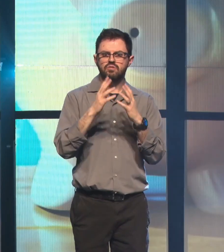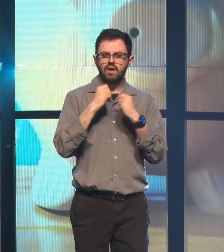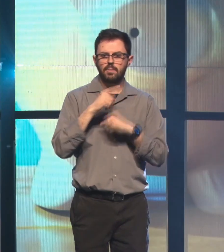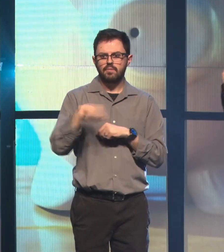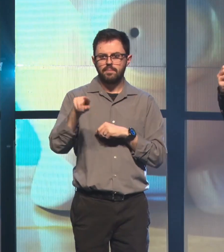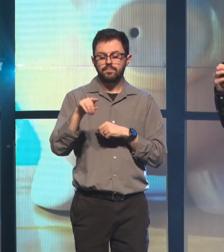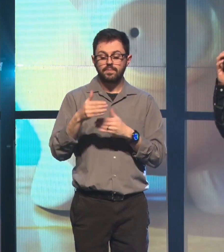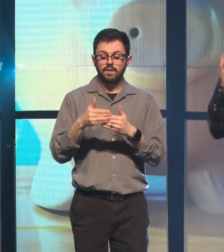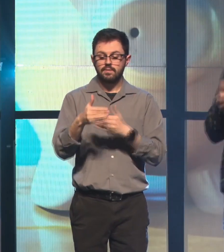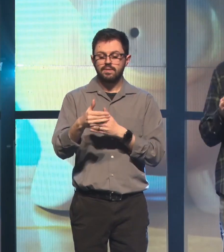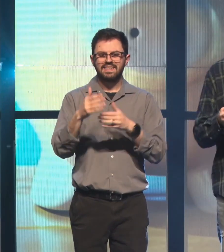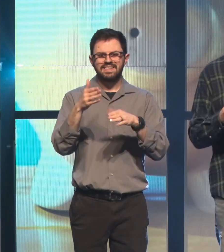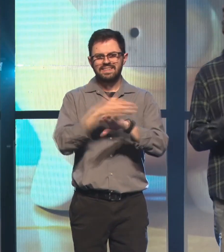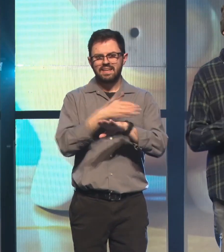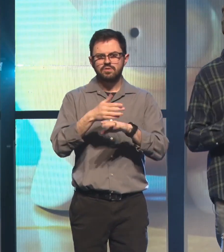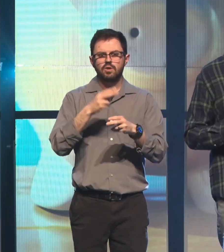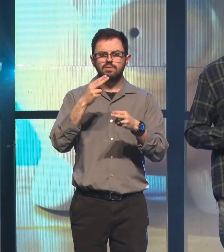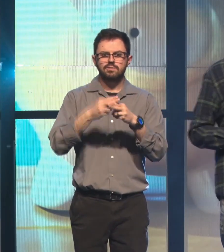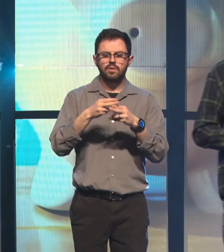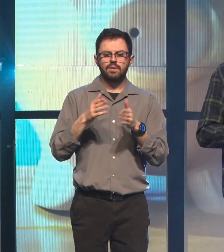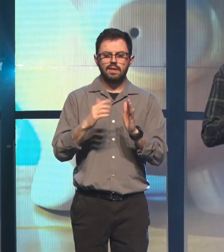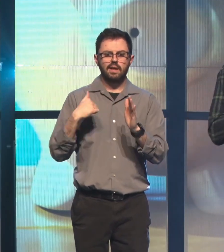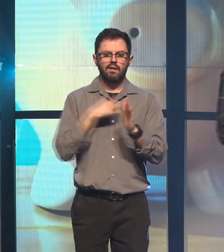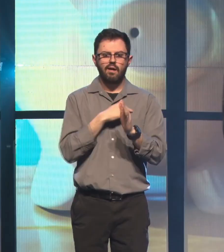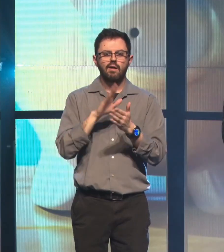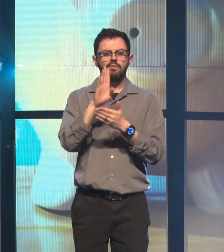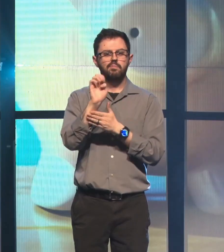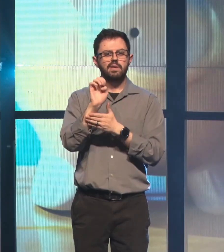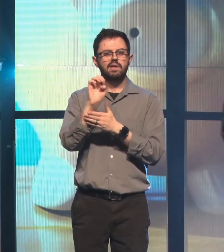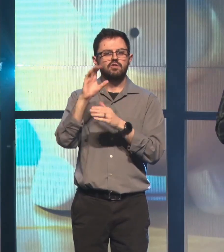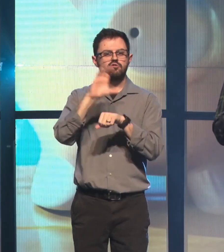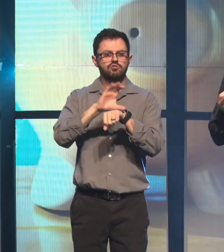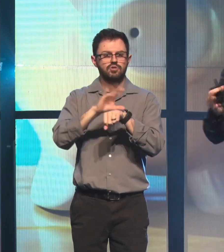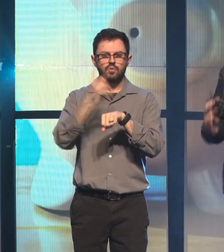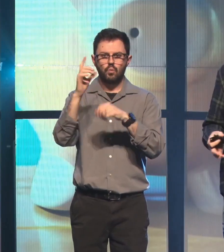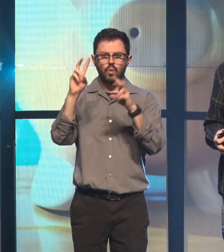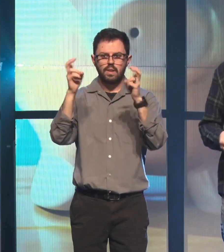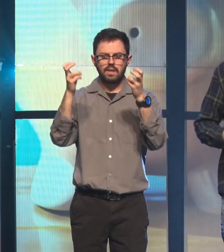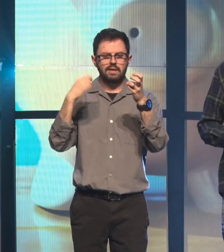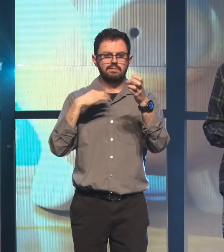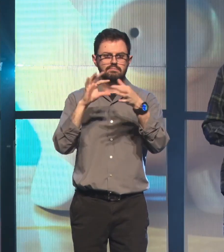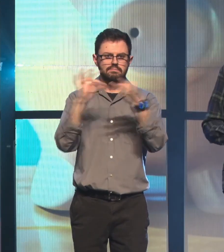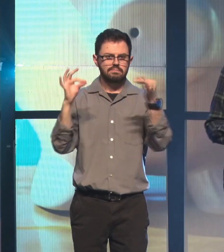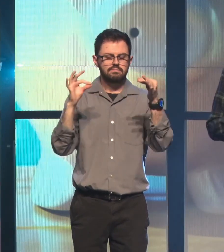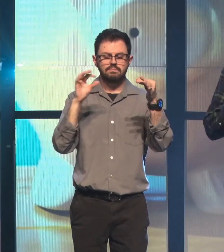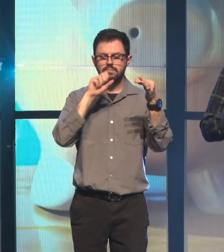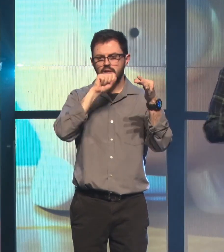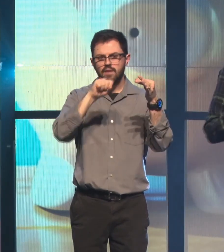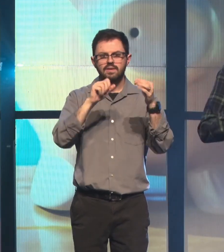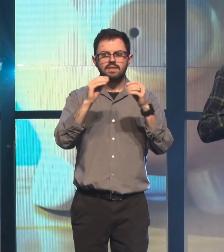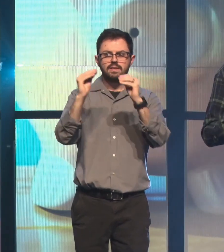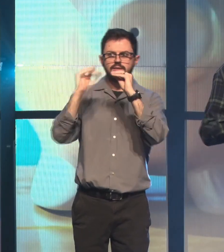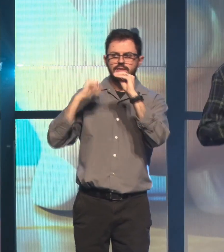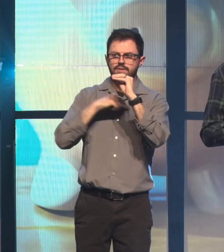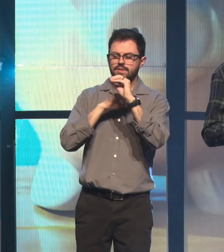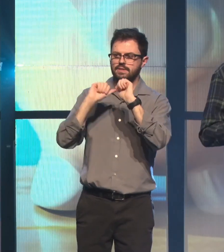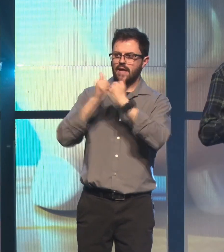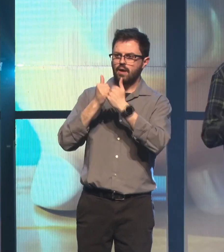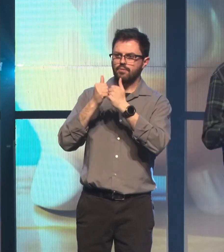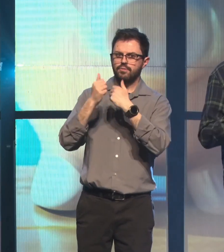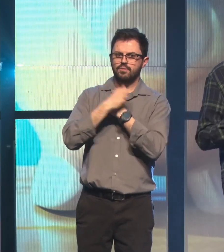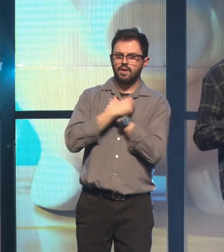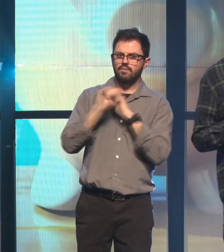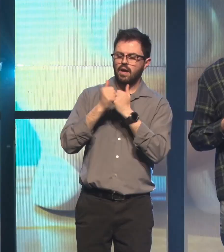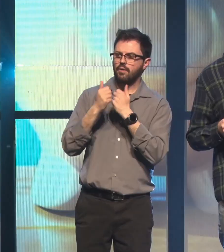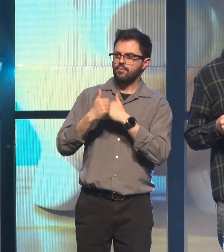And I love the line in this song that says, teach us how to love and how to live. Teach us how to show up